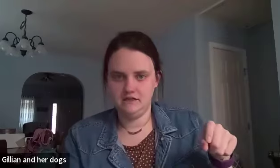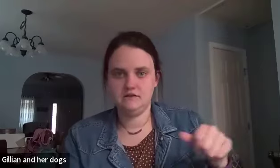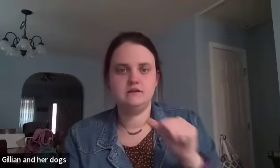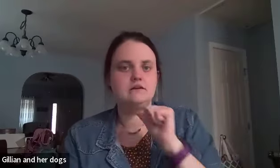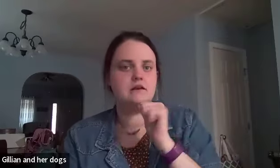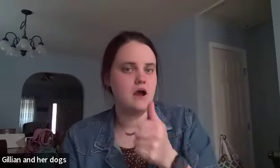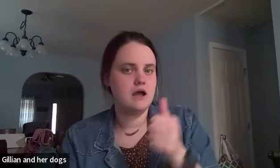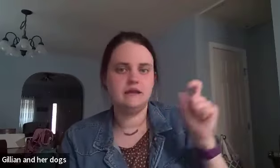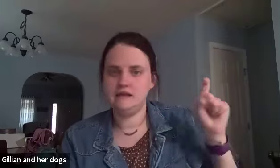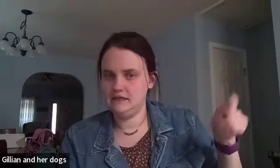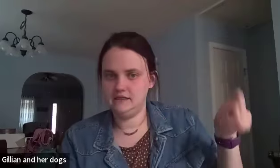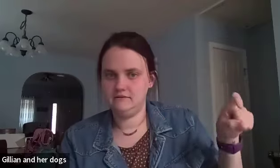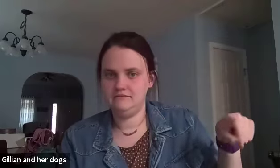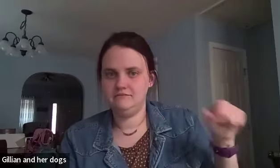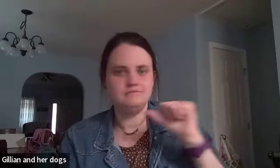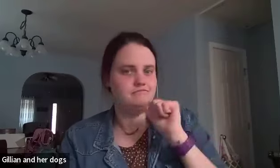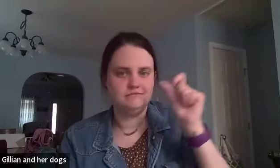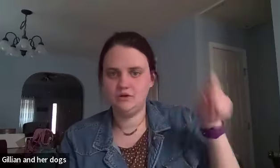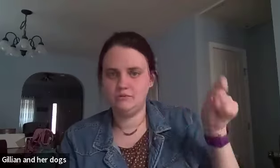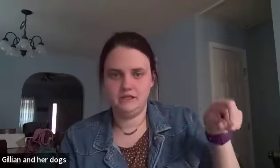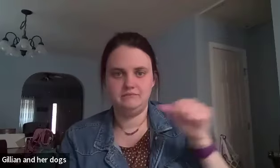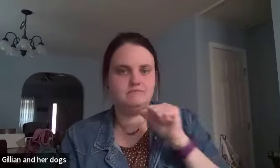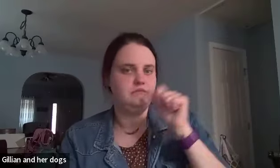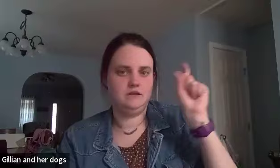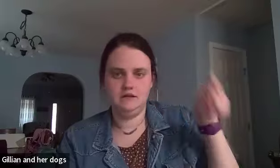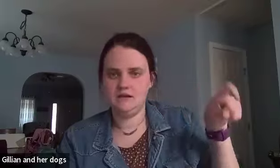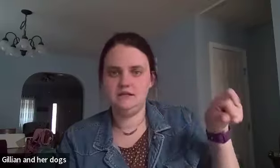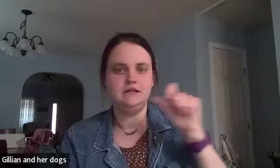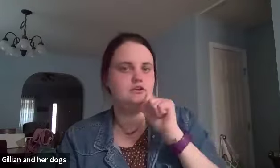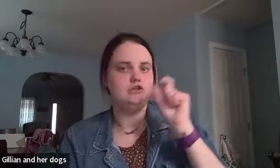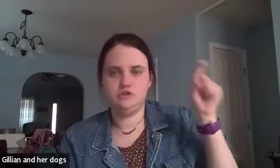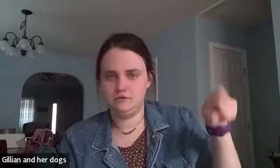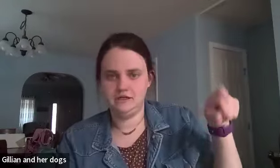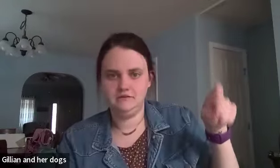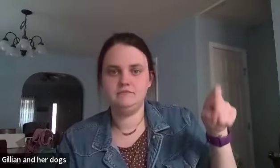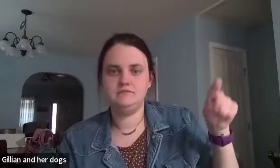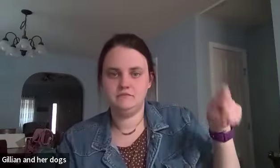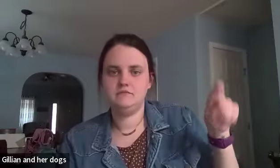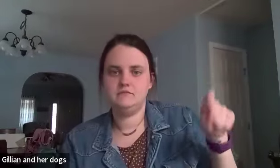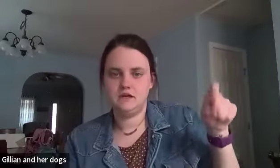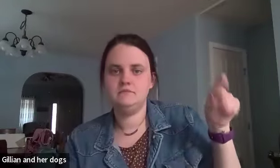need. Not need. Don't need. Not need. Don't need. Okay.